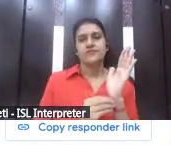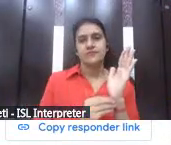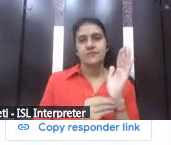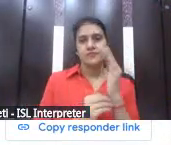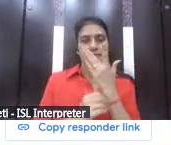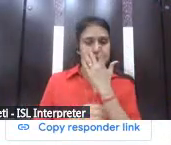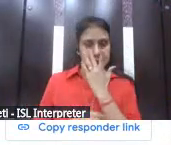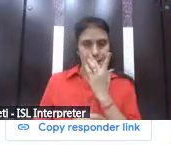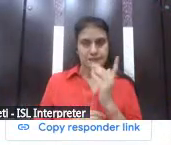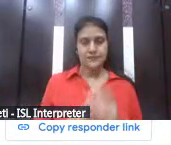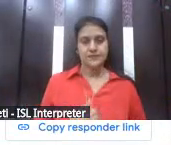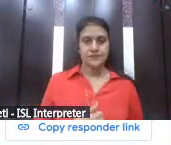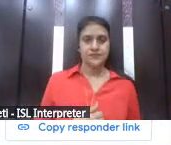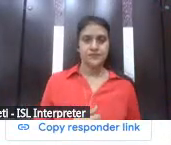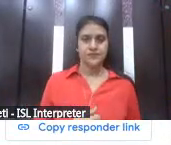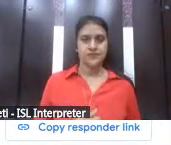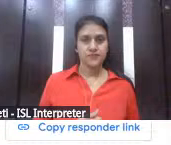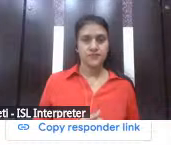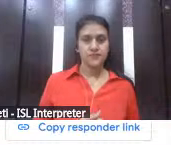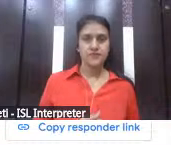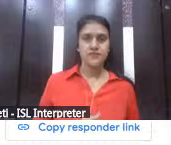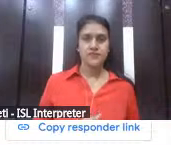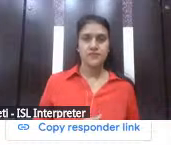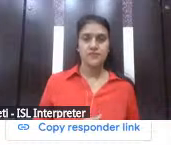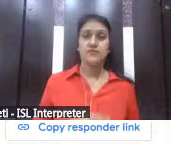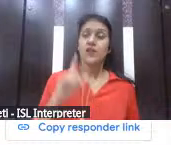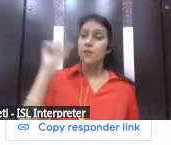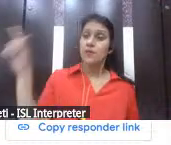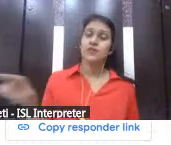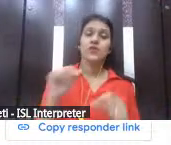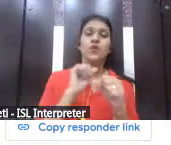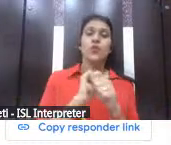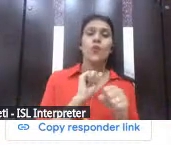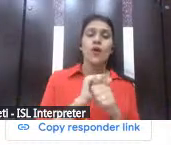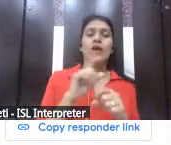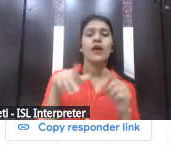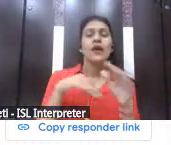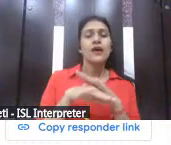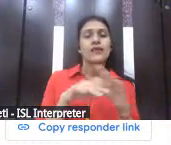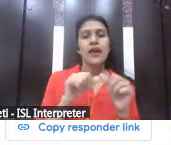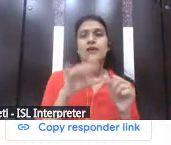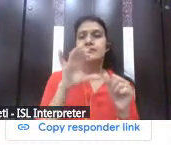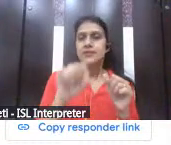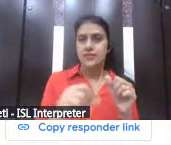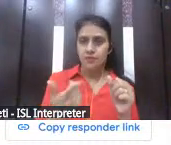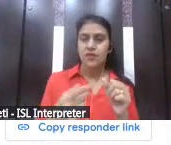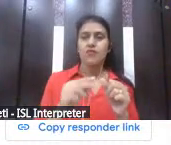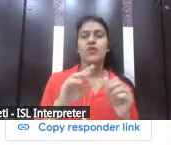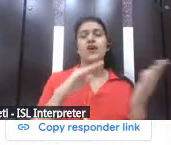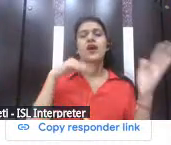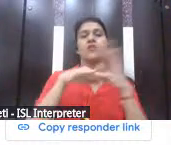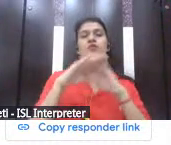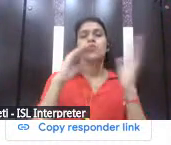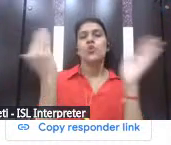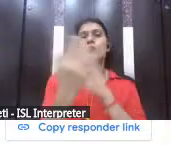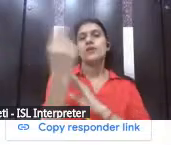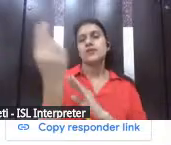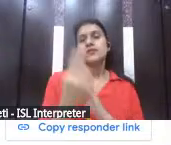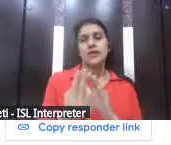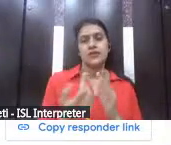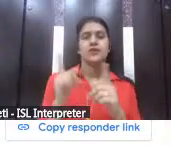to talk about the nominee's work in the space of accessibility or universal design.